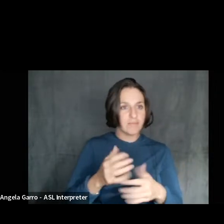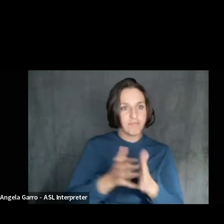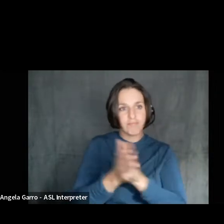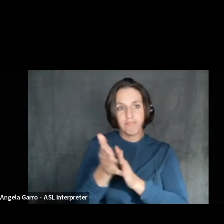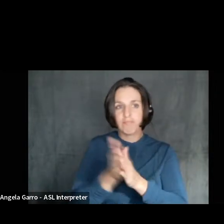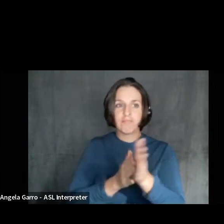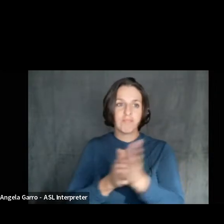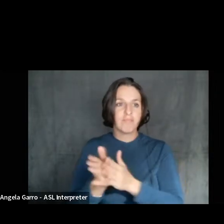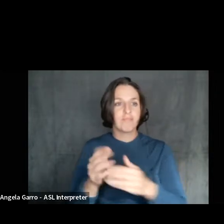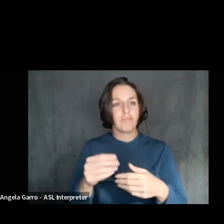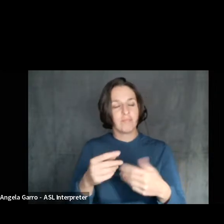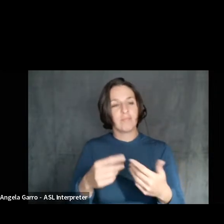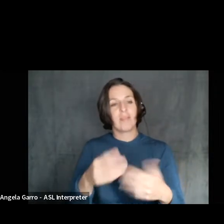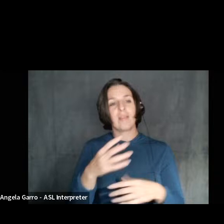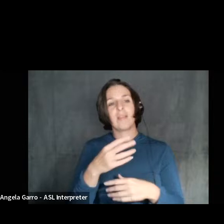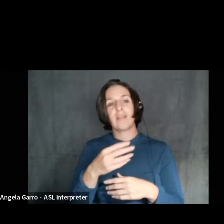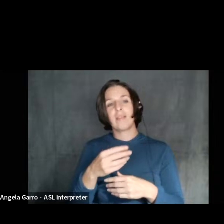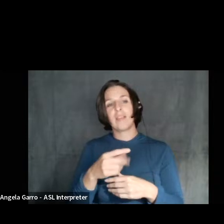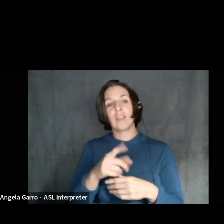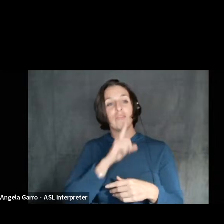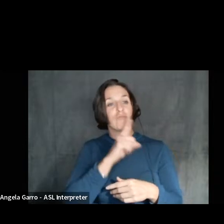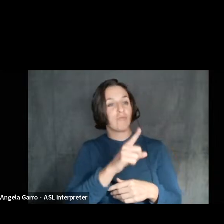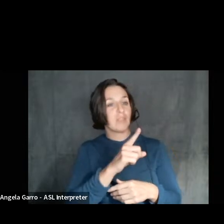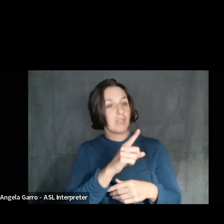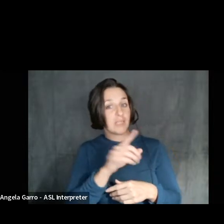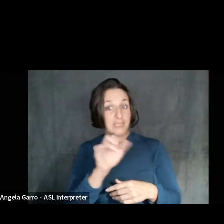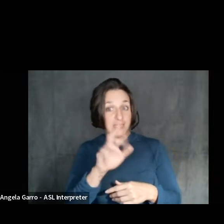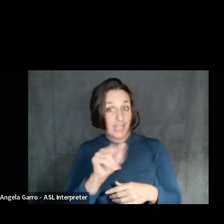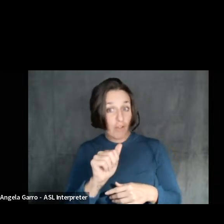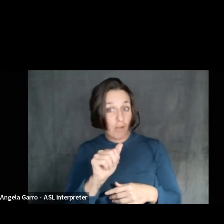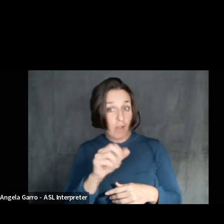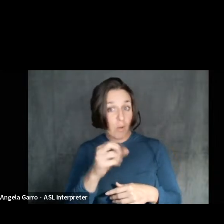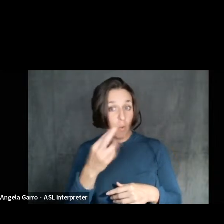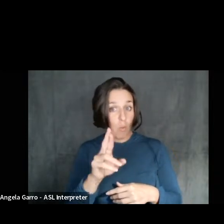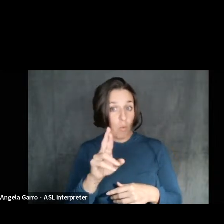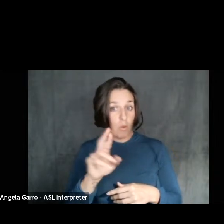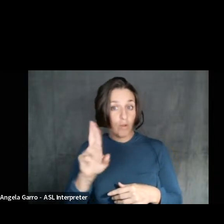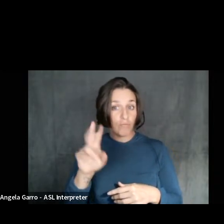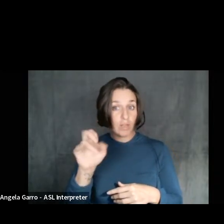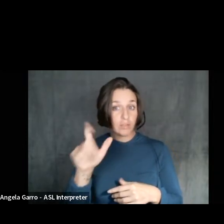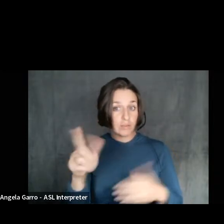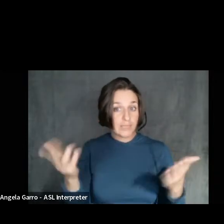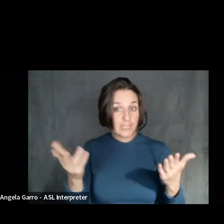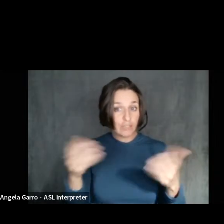And I just wanted to ask, is Sarah or Russell in the audience? Do you want to come up?